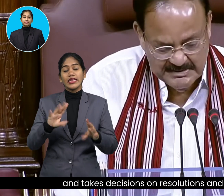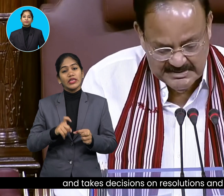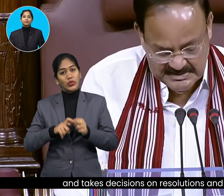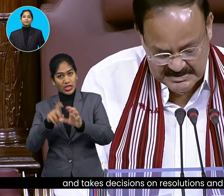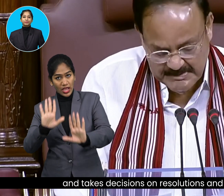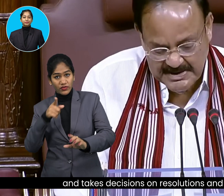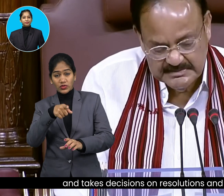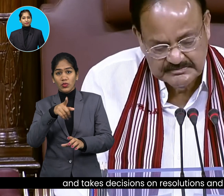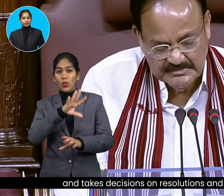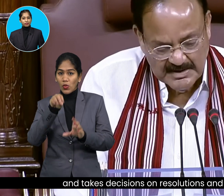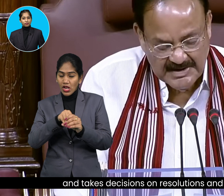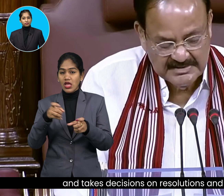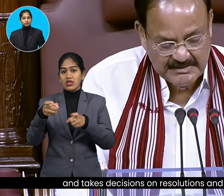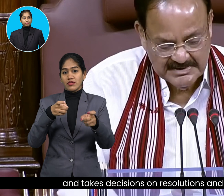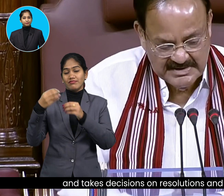questions.